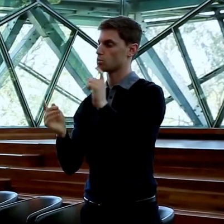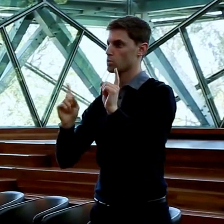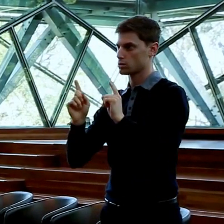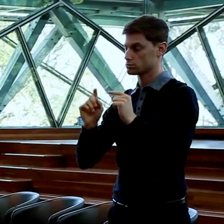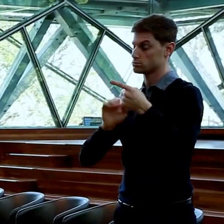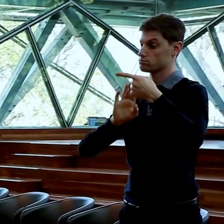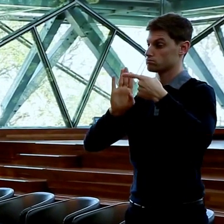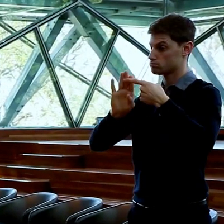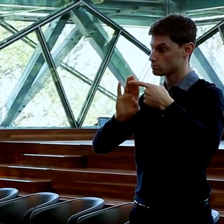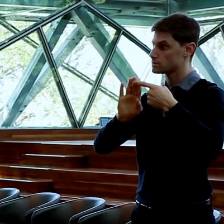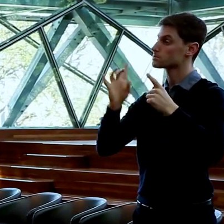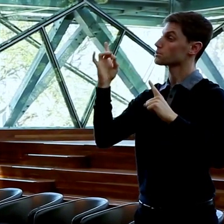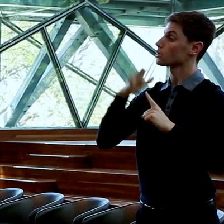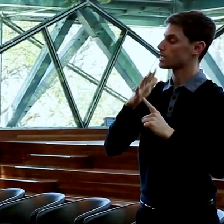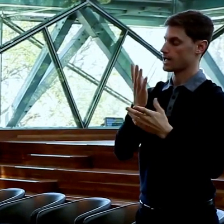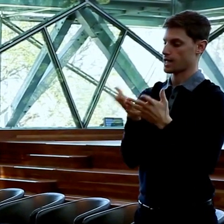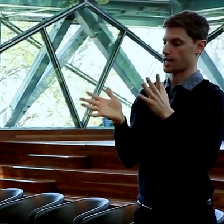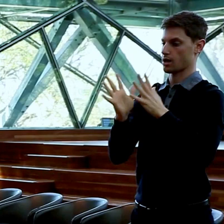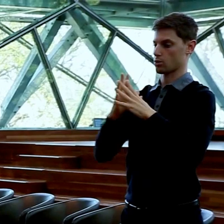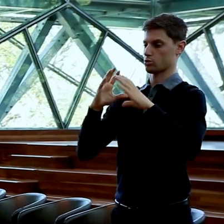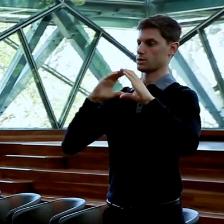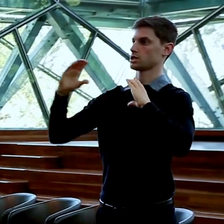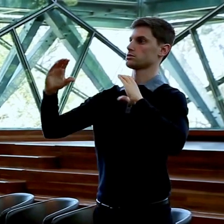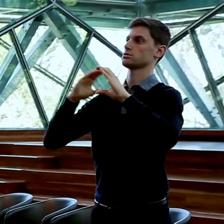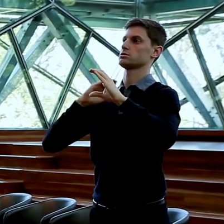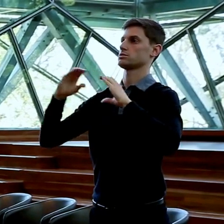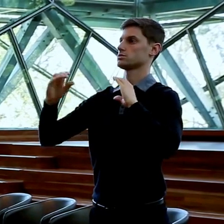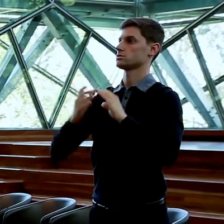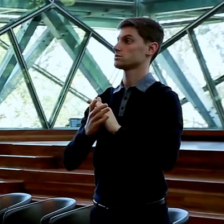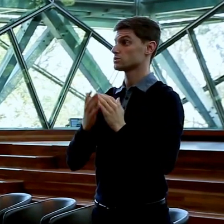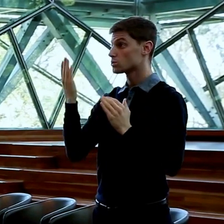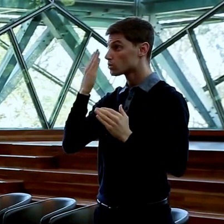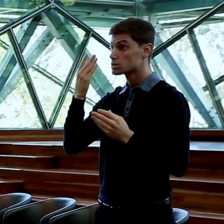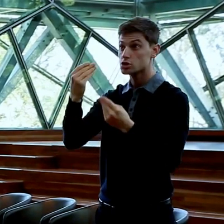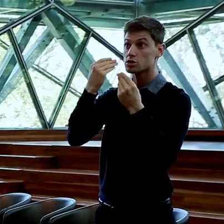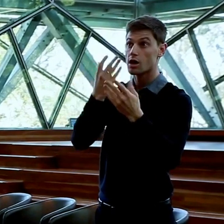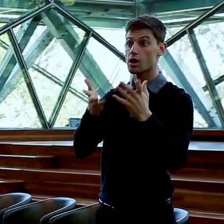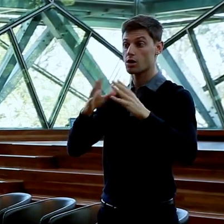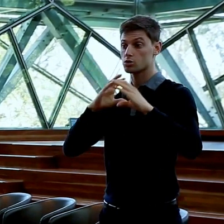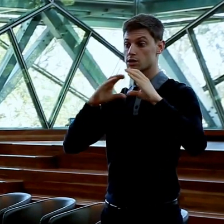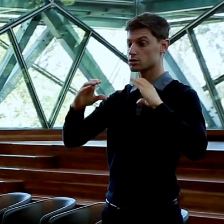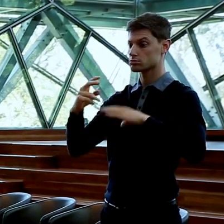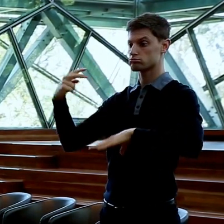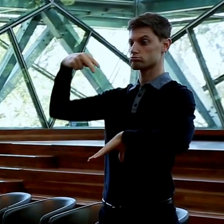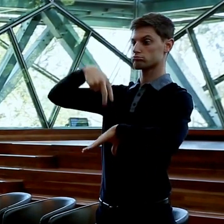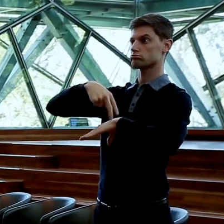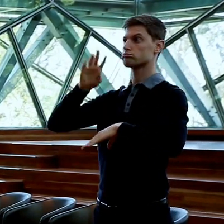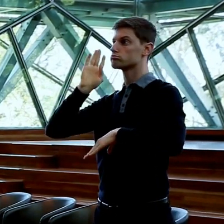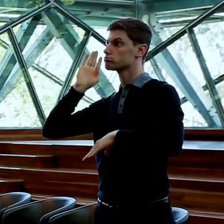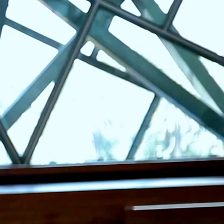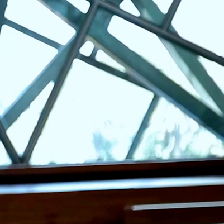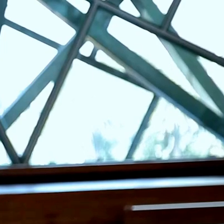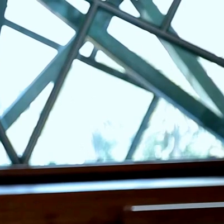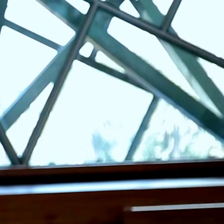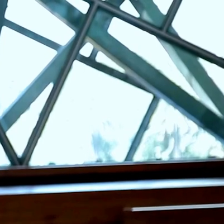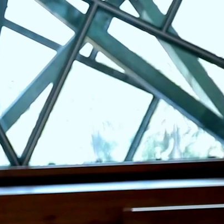Number one is how to communicate. At school, we're not taught how to communicate, how to public speak, how to feel comfortable on